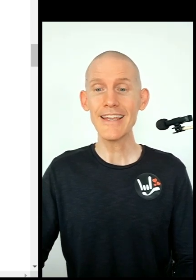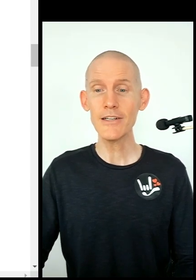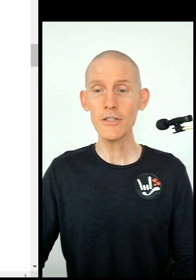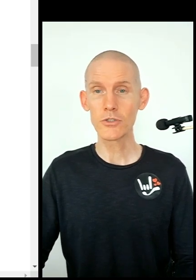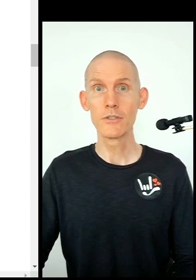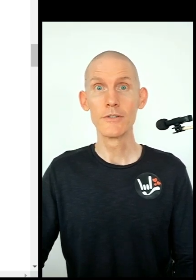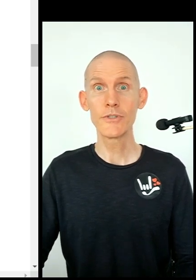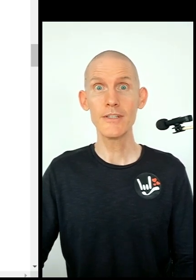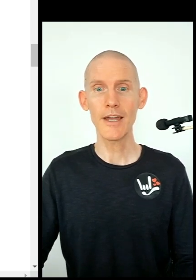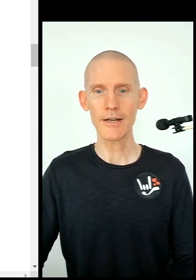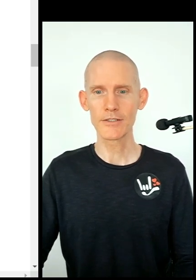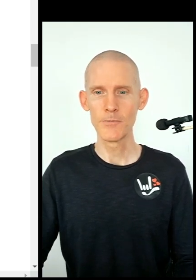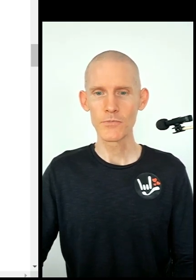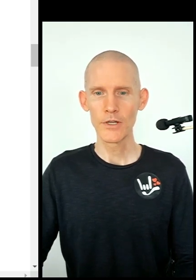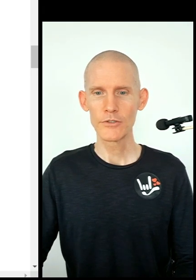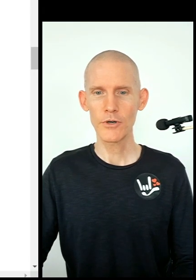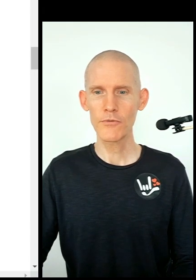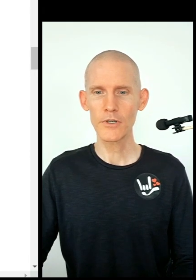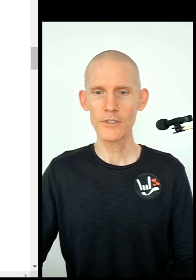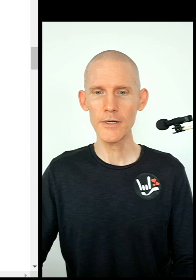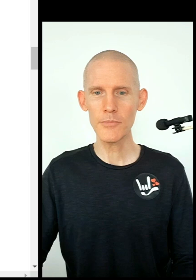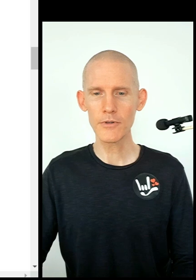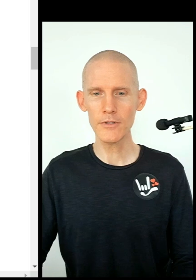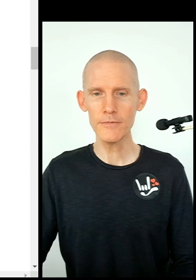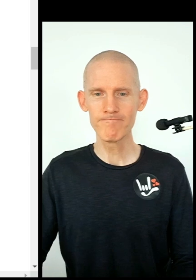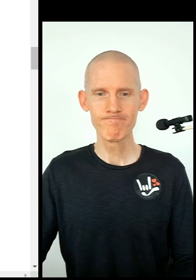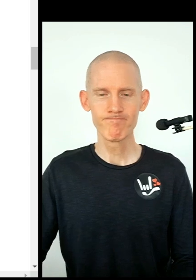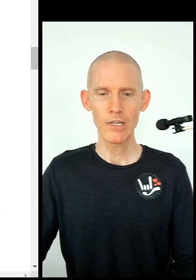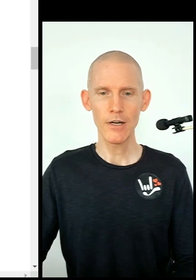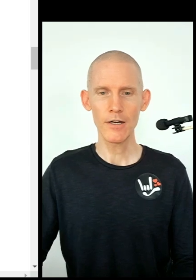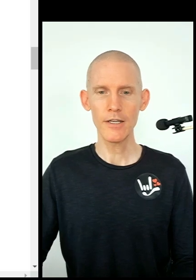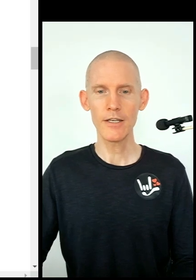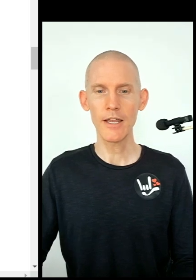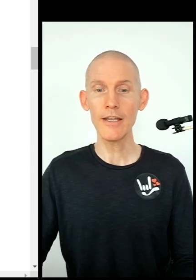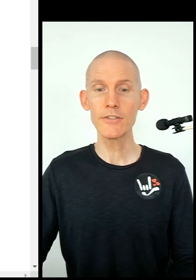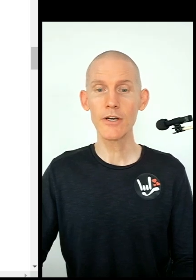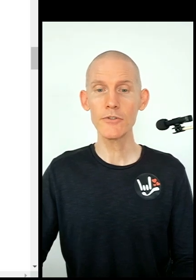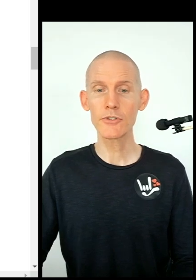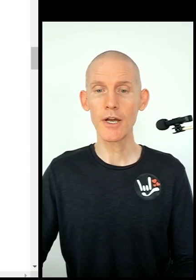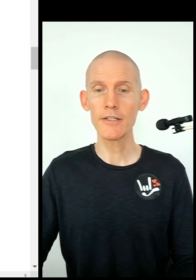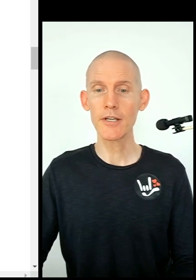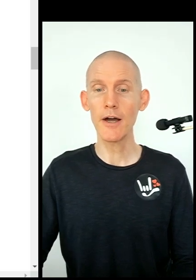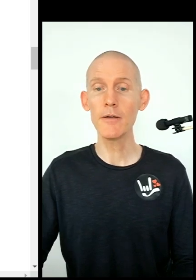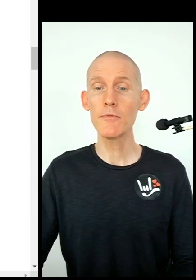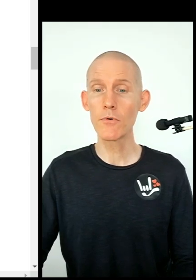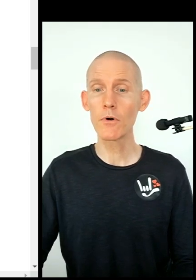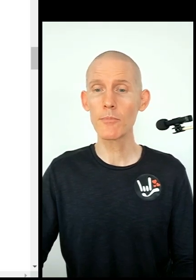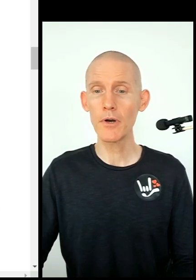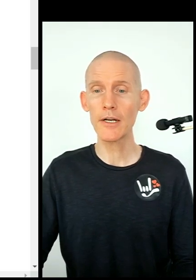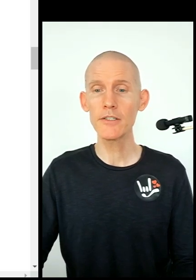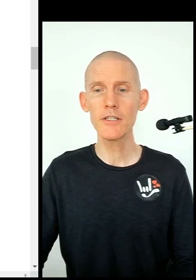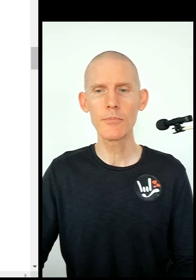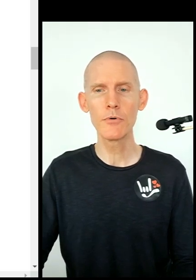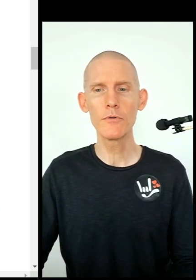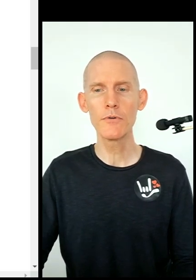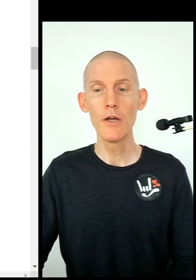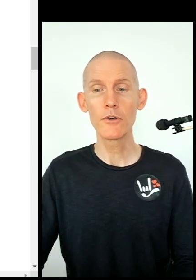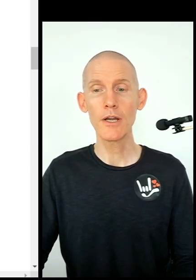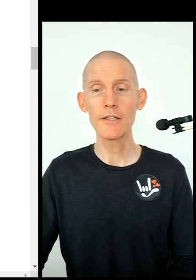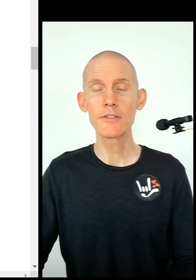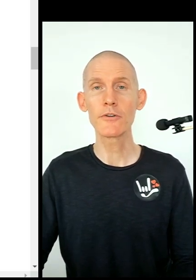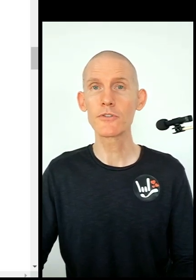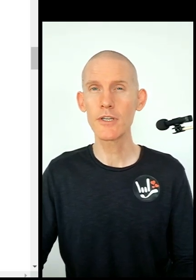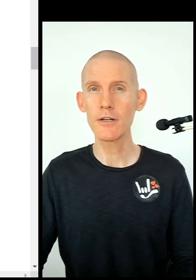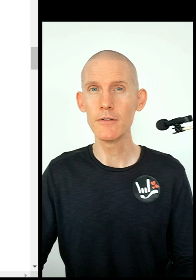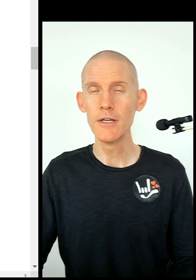is English syntax. So for example, in ASL, you'll assign time for practice, improve